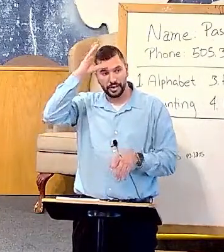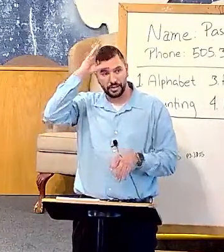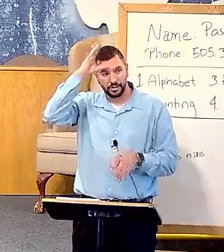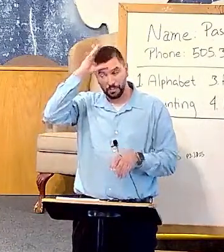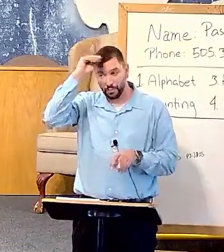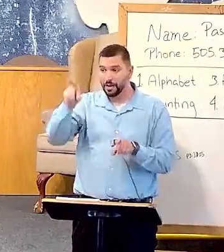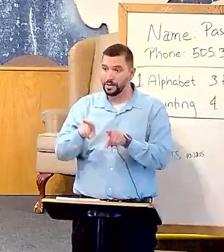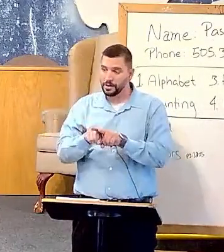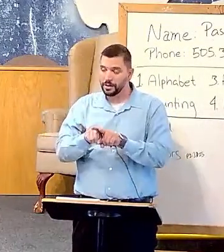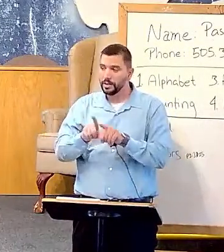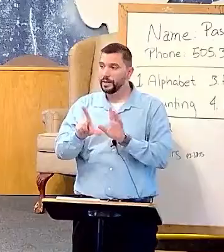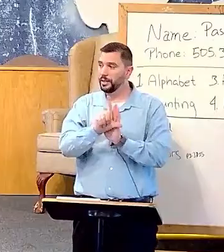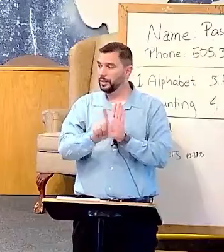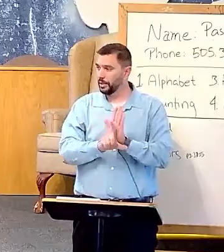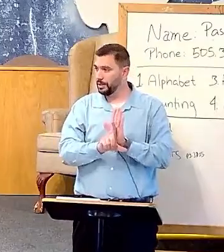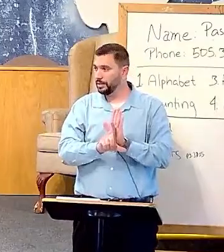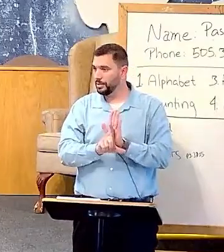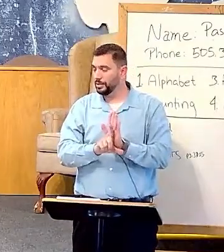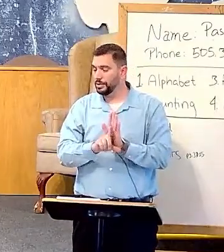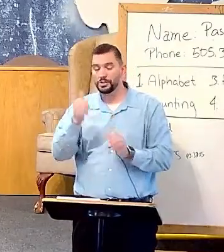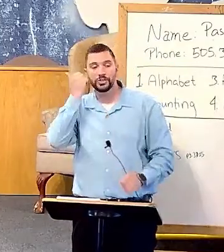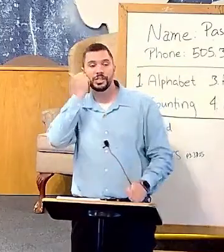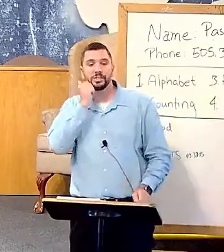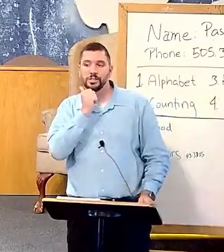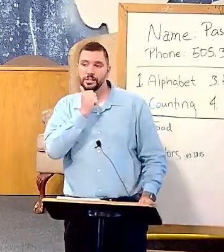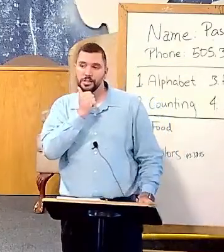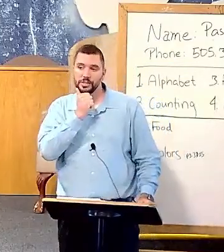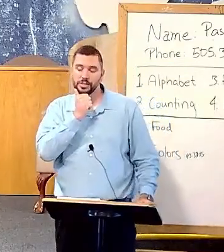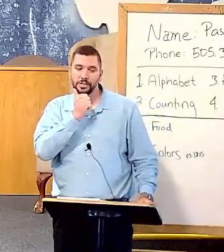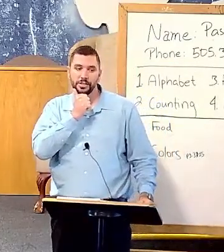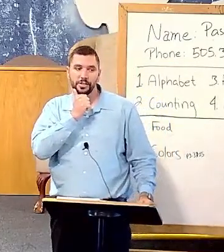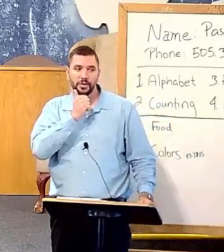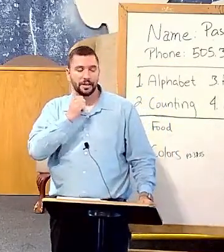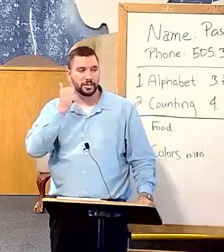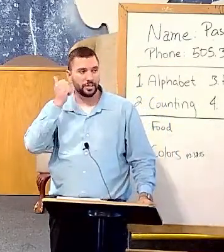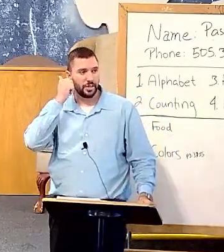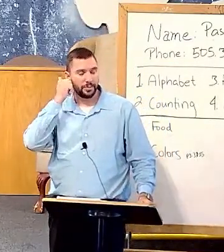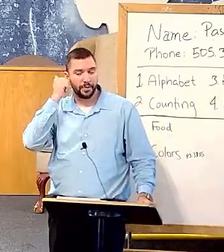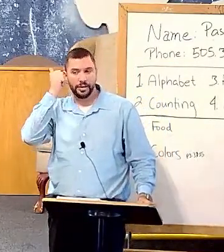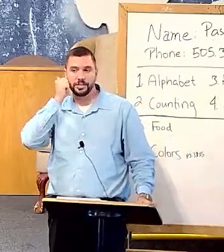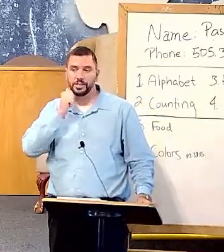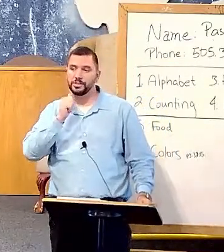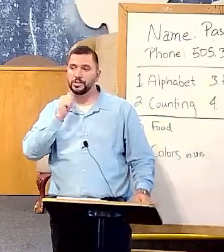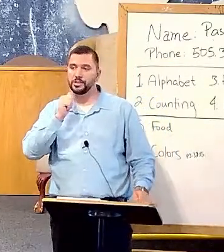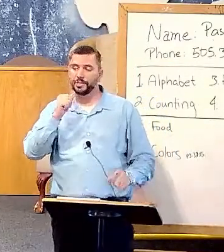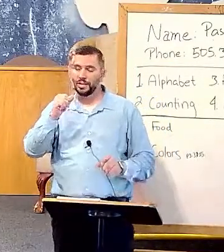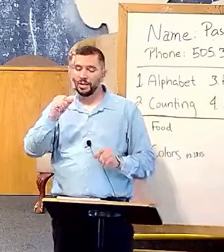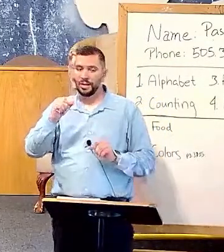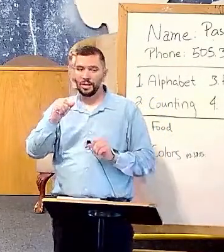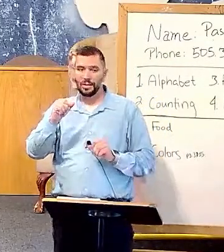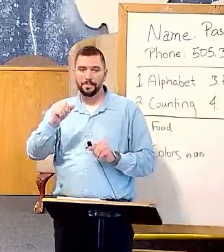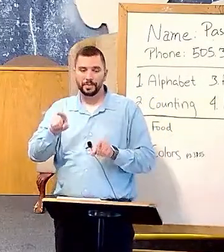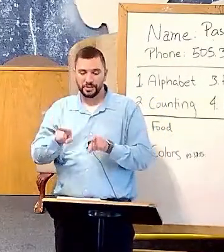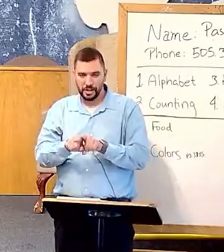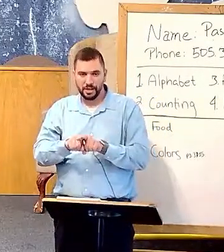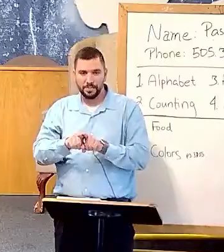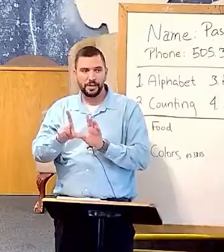Or brother-in-law. Or your sister, right? Because of the bonnet sister, same, and then